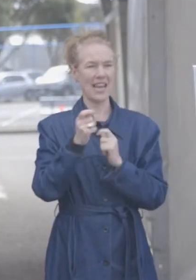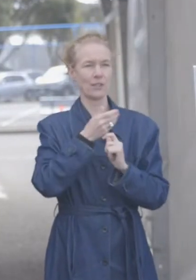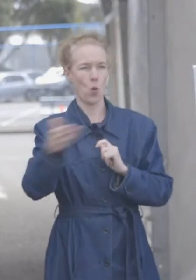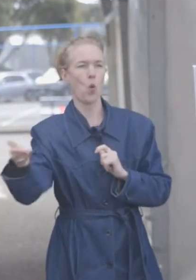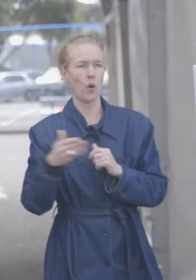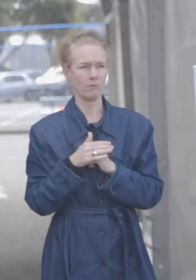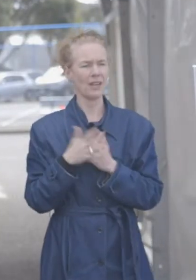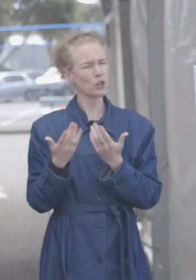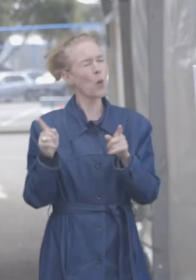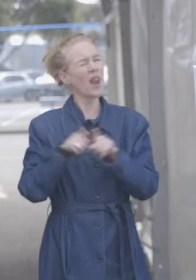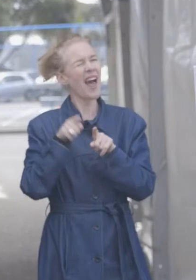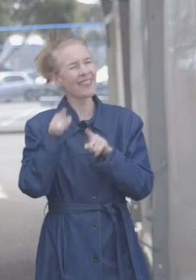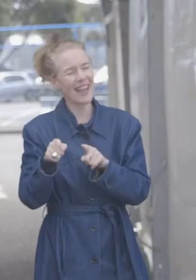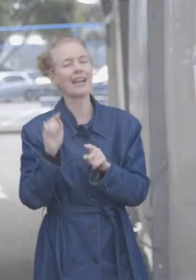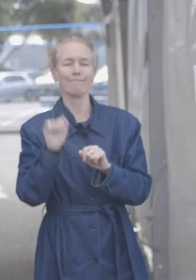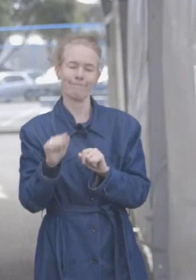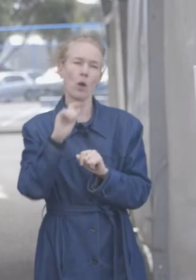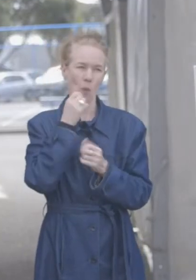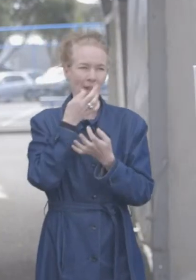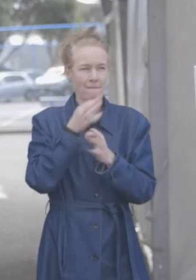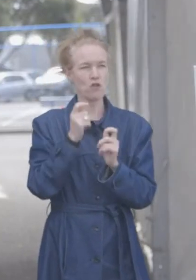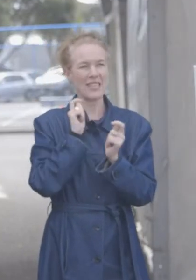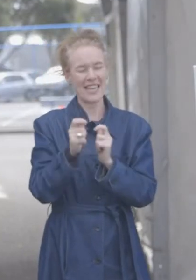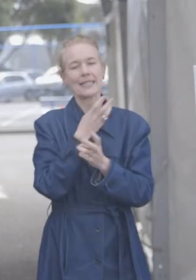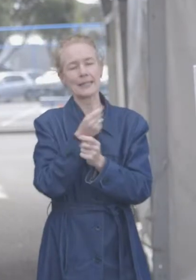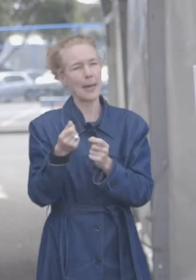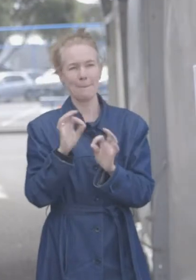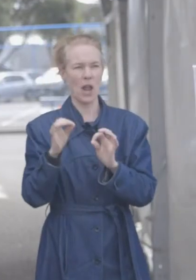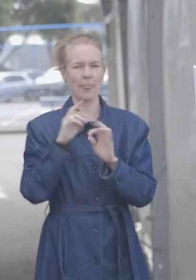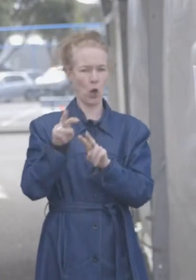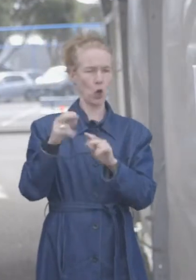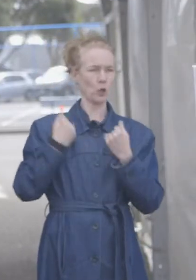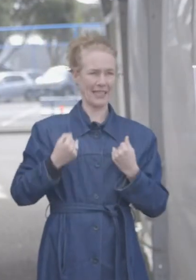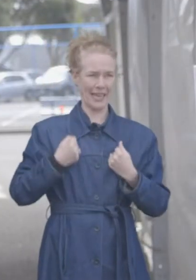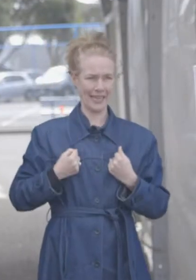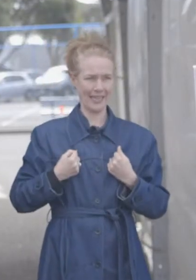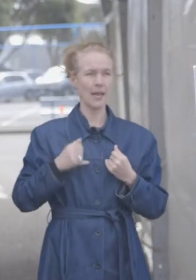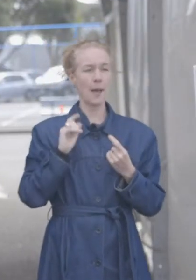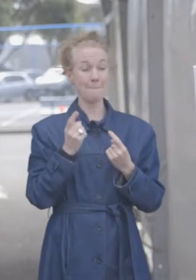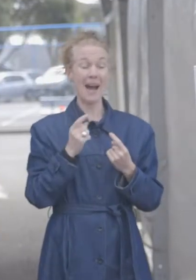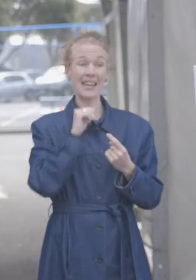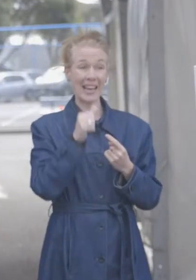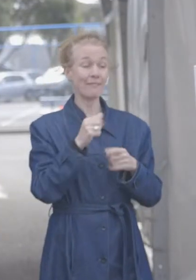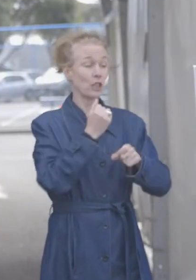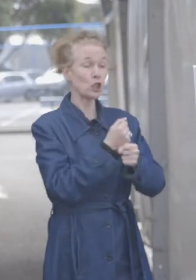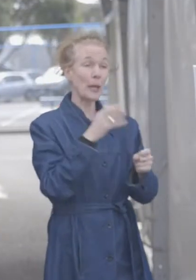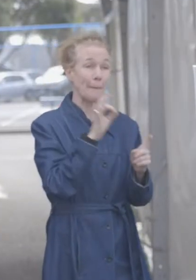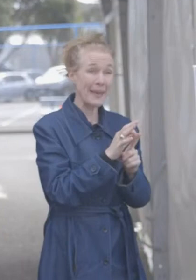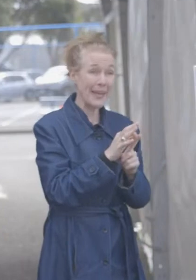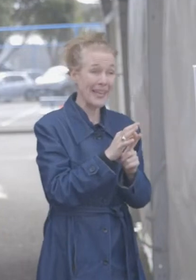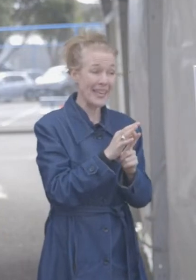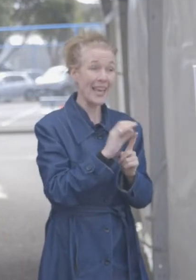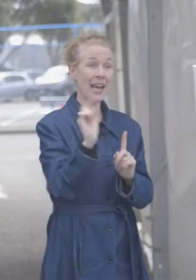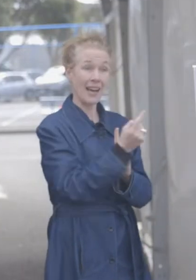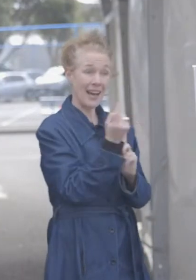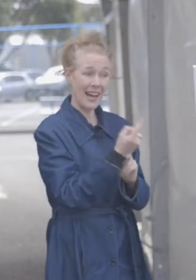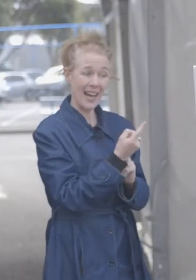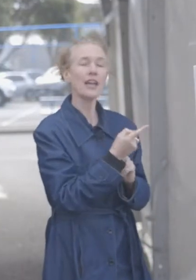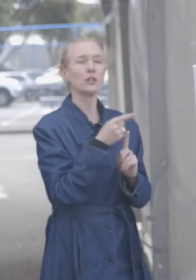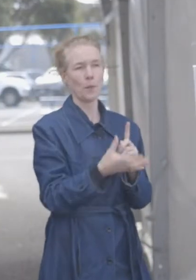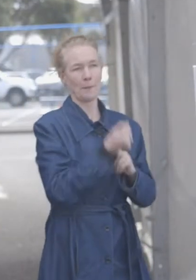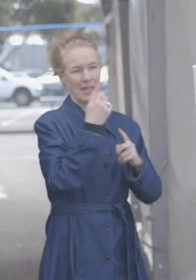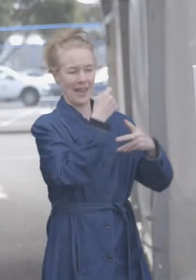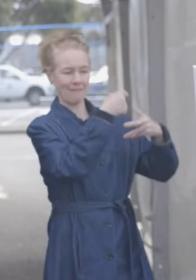when we're doing that surveillance testing where asymptomatic people can be tested, and in that case it will be free. Thanks very much, I appreciate the questions,